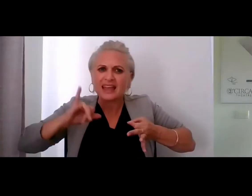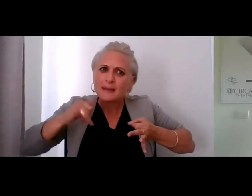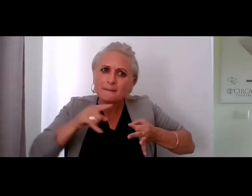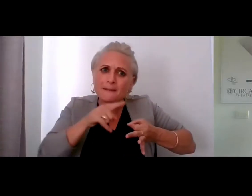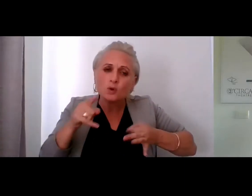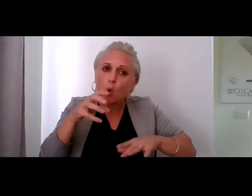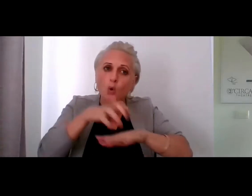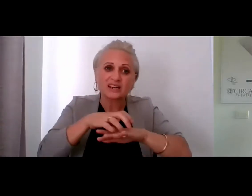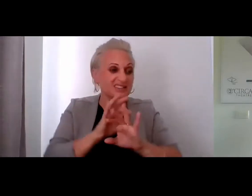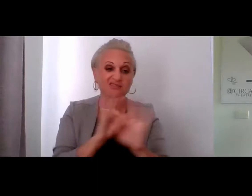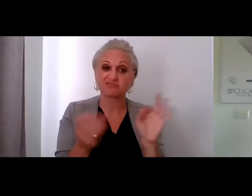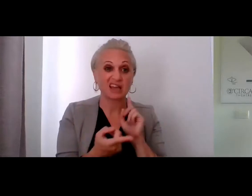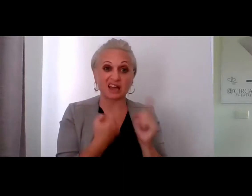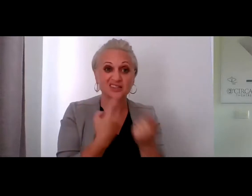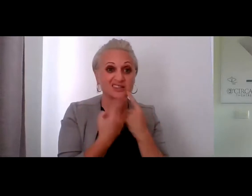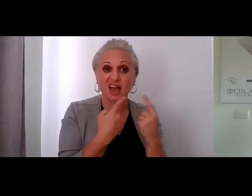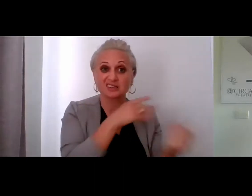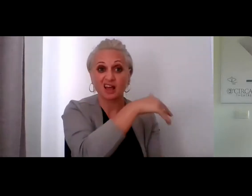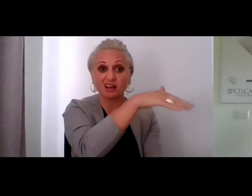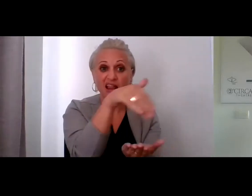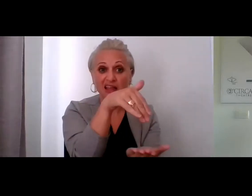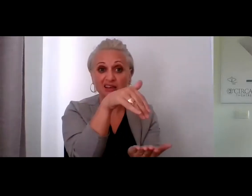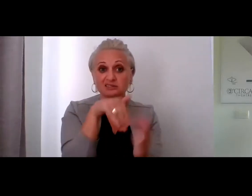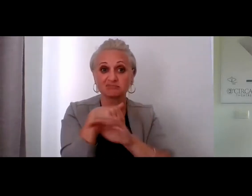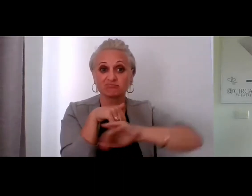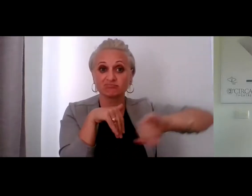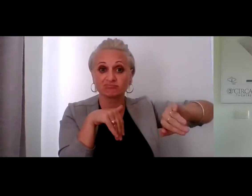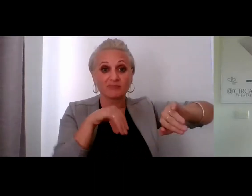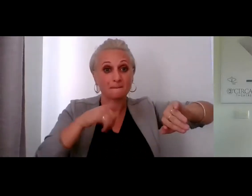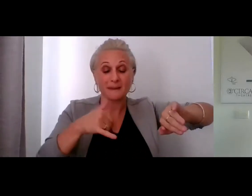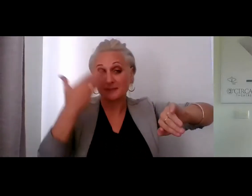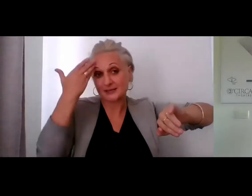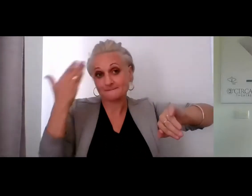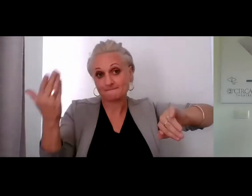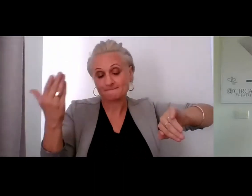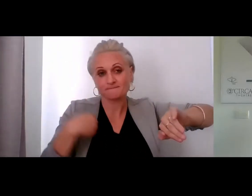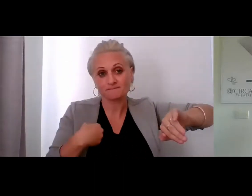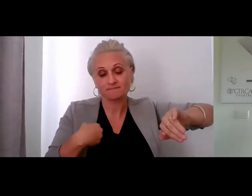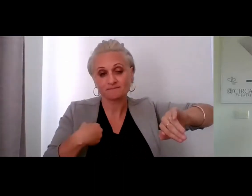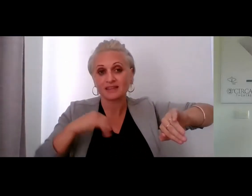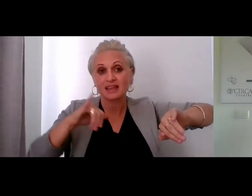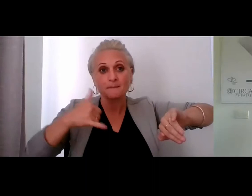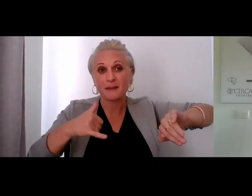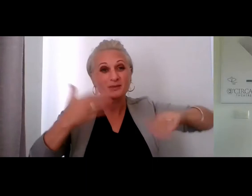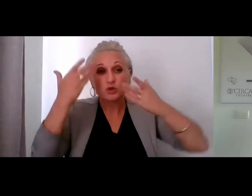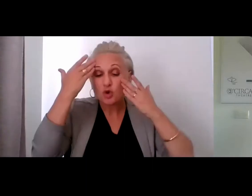data about the demographics of your audiences, artists and staff that includes